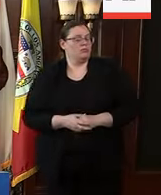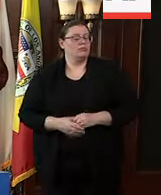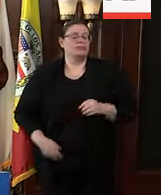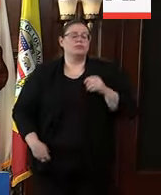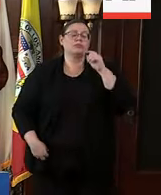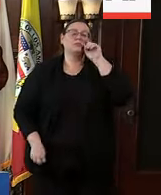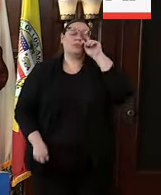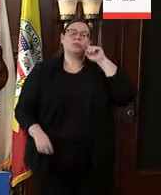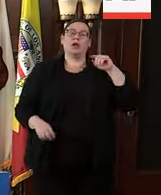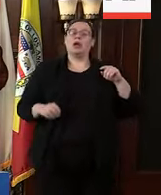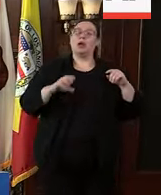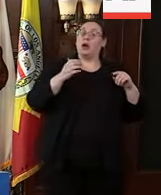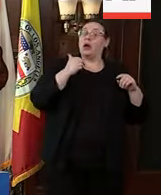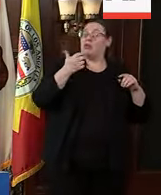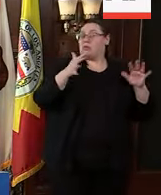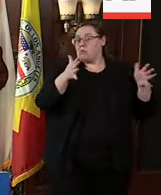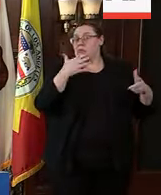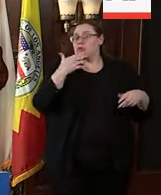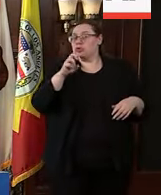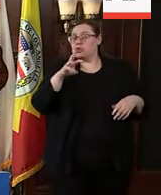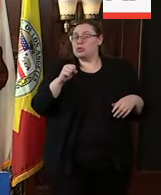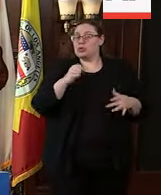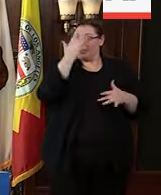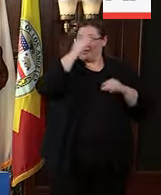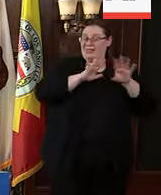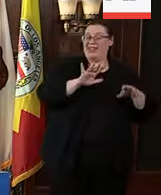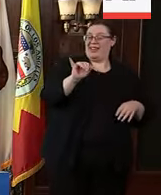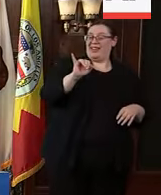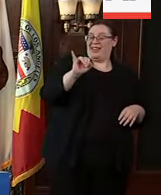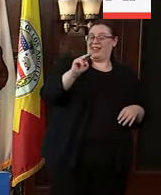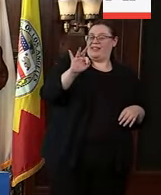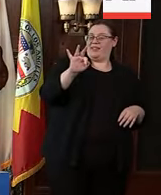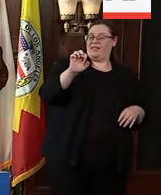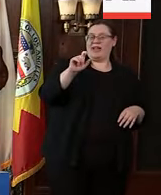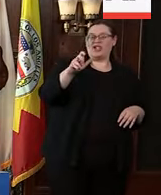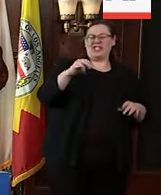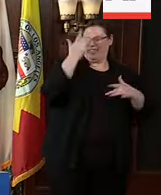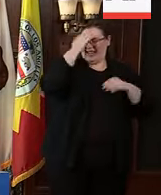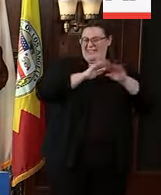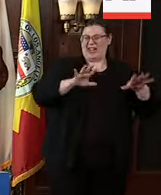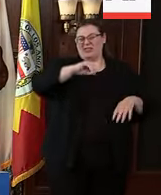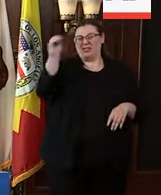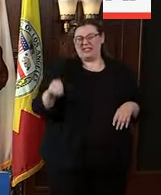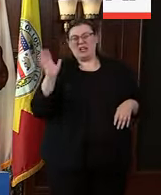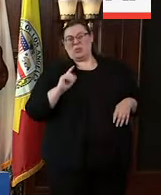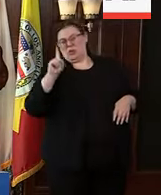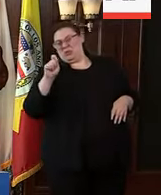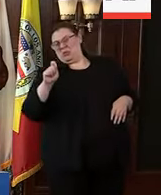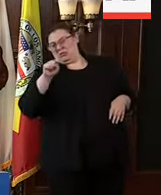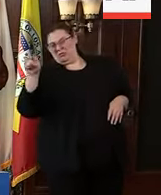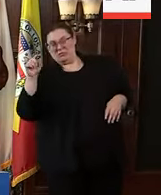And other decently good news is our infection rate, which was up at 1.26 last week, is now estimated to be